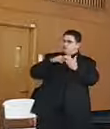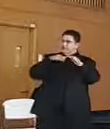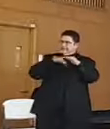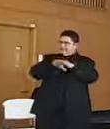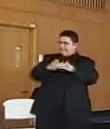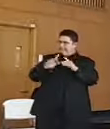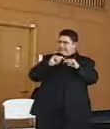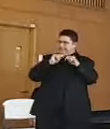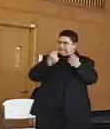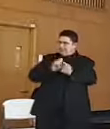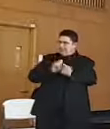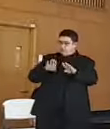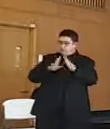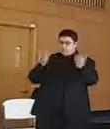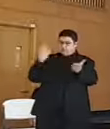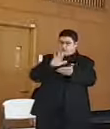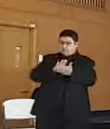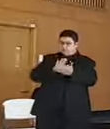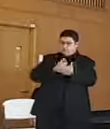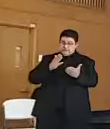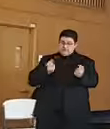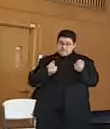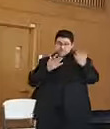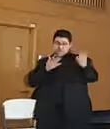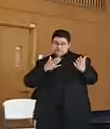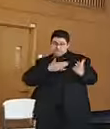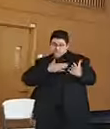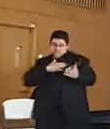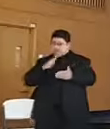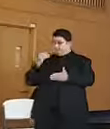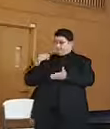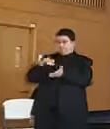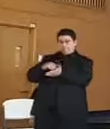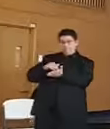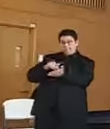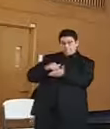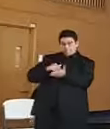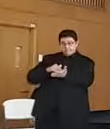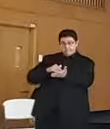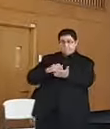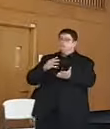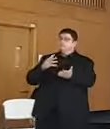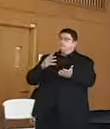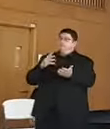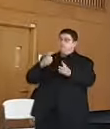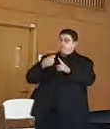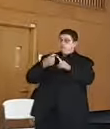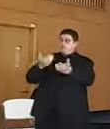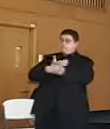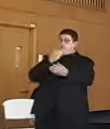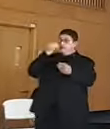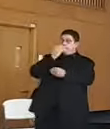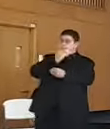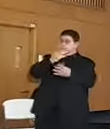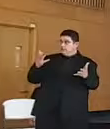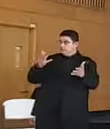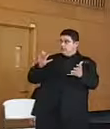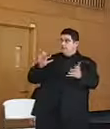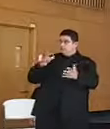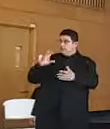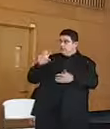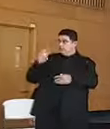schools, the suggestion was made by myself and physicians, Jason Newland and Rachel from WashU, the infectious disease specialists